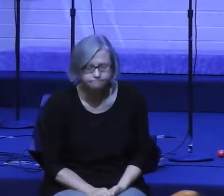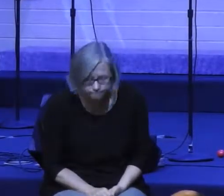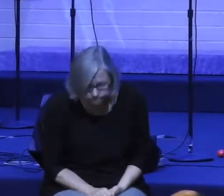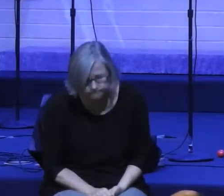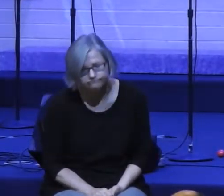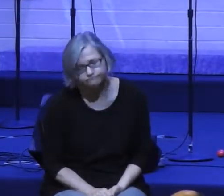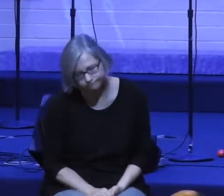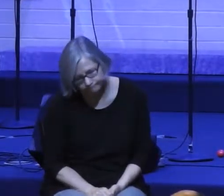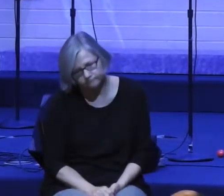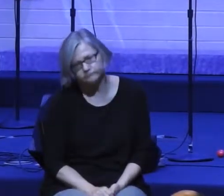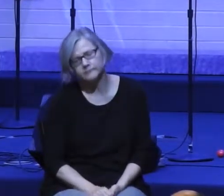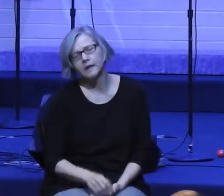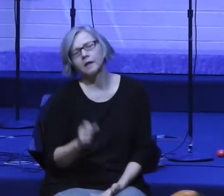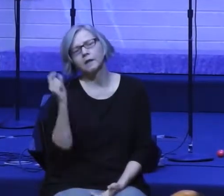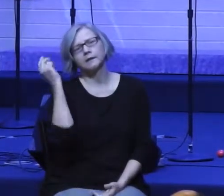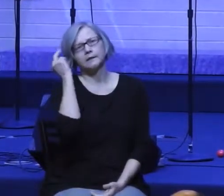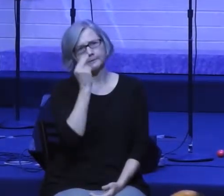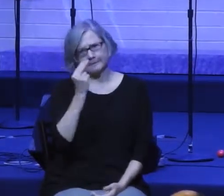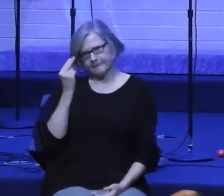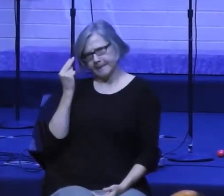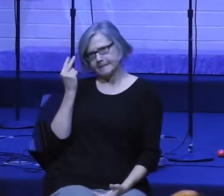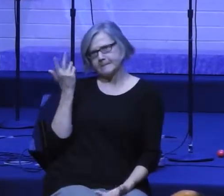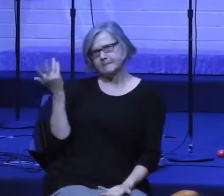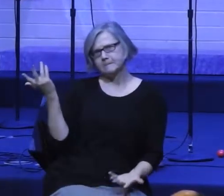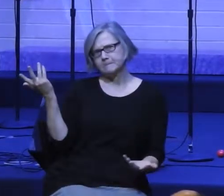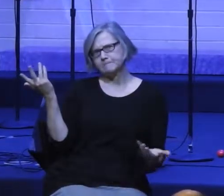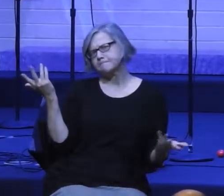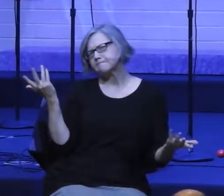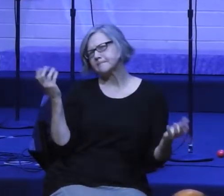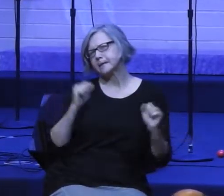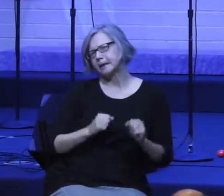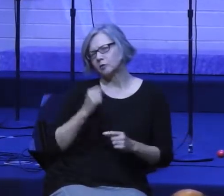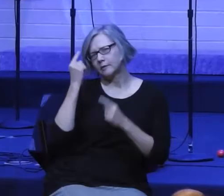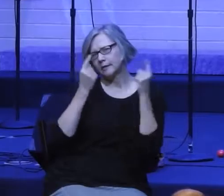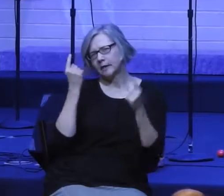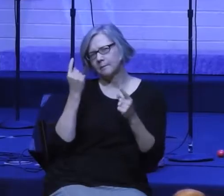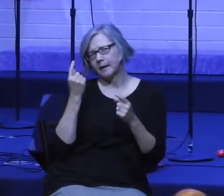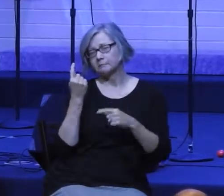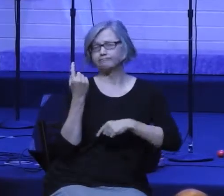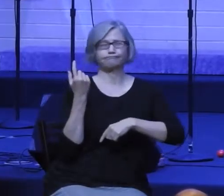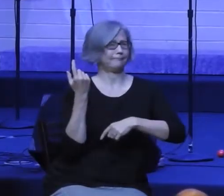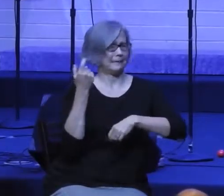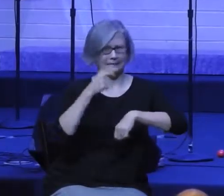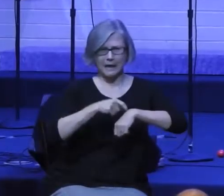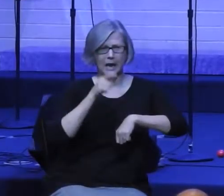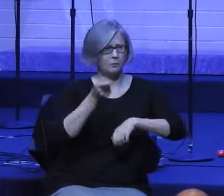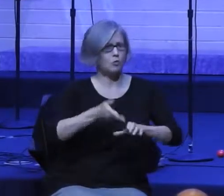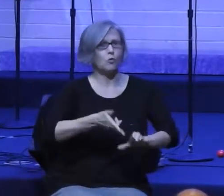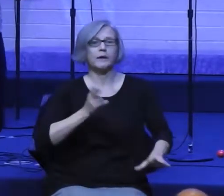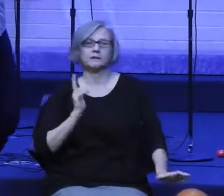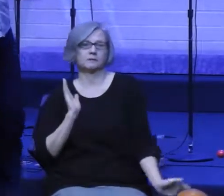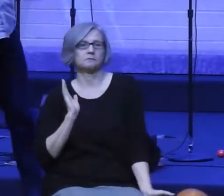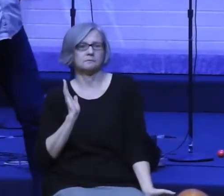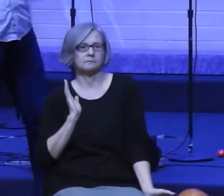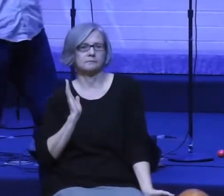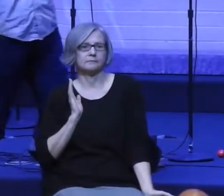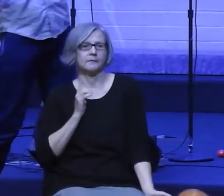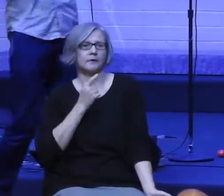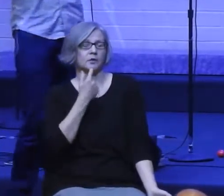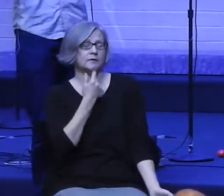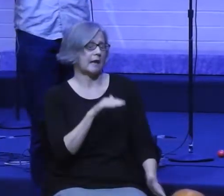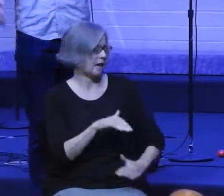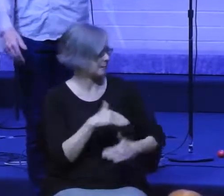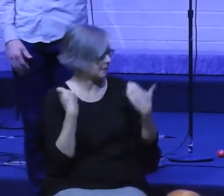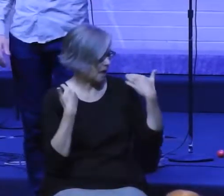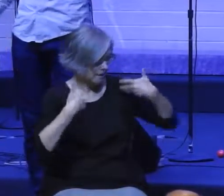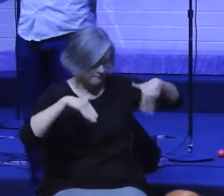When is a time that you have quit? When was the time you said, I'm done, I'm